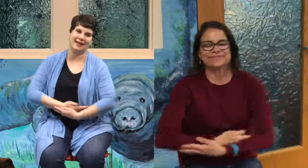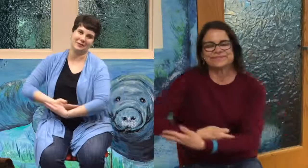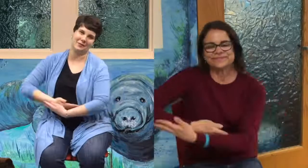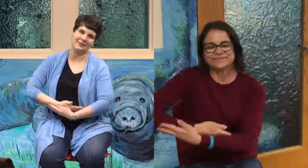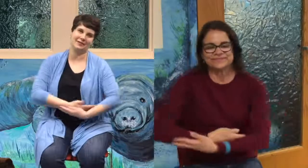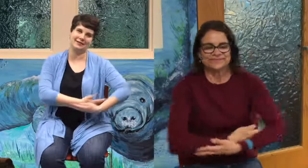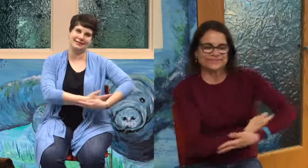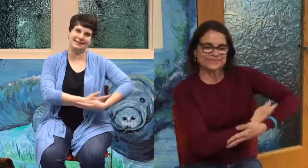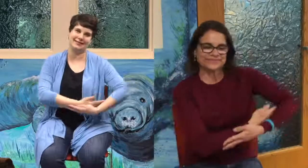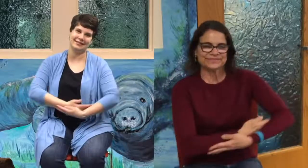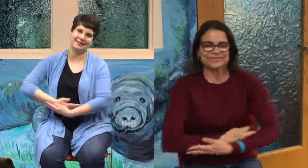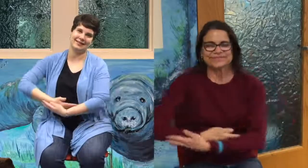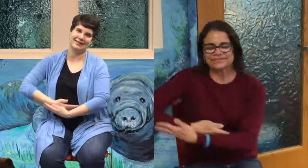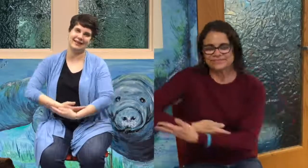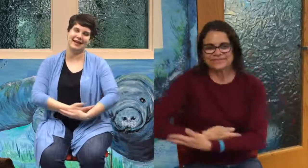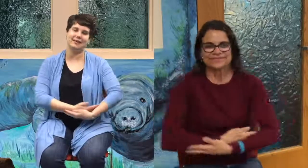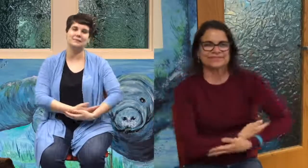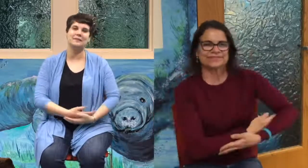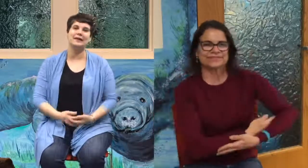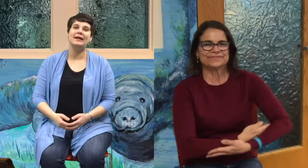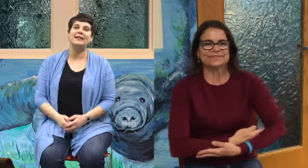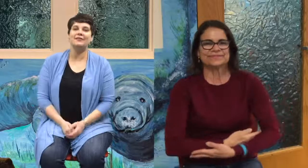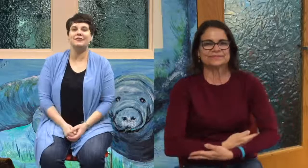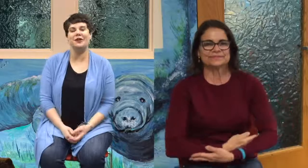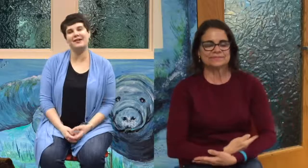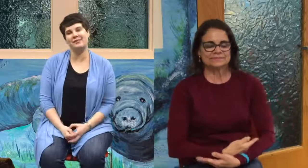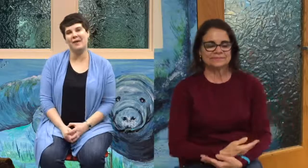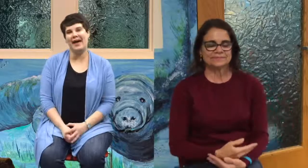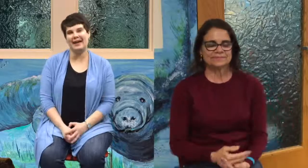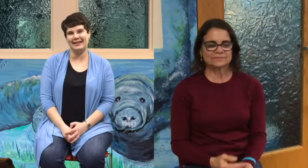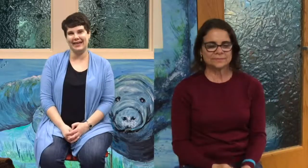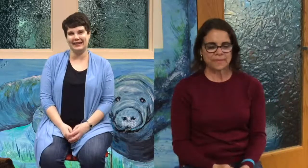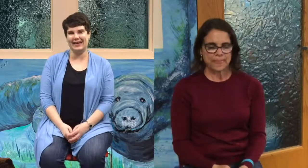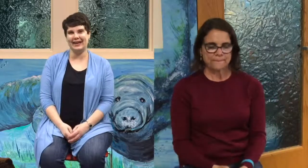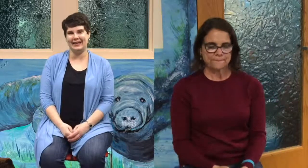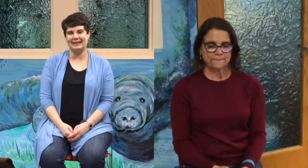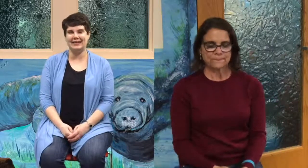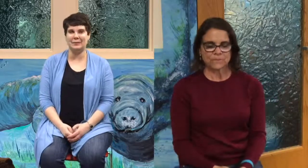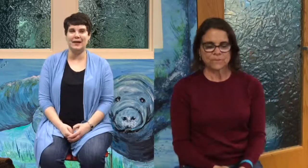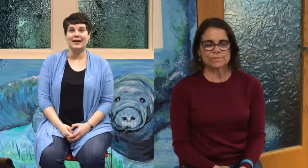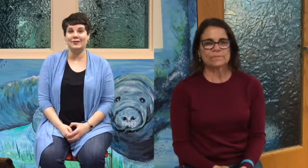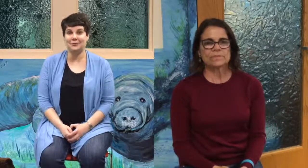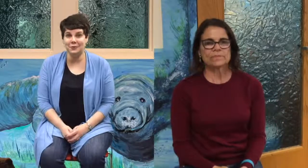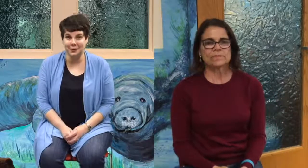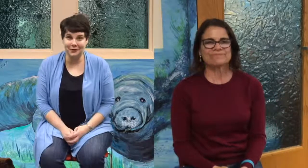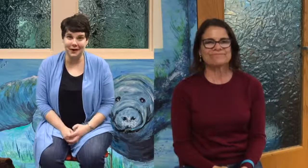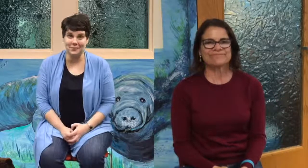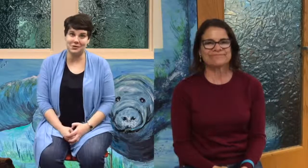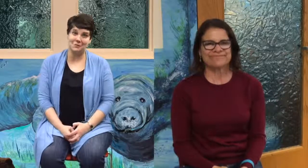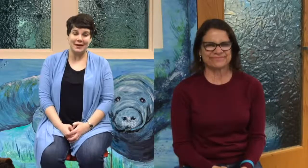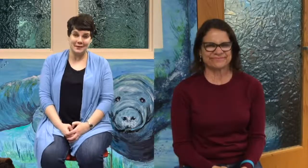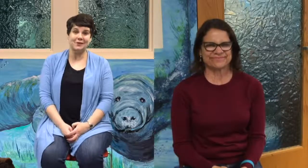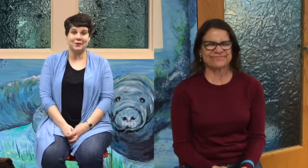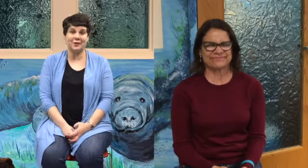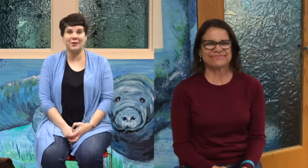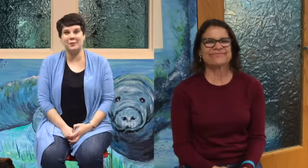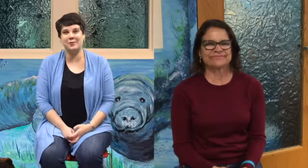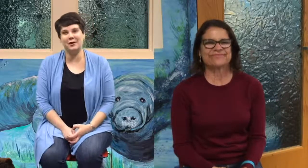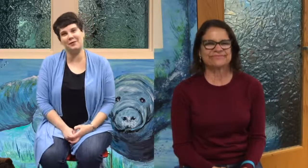animal. Just like that. This song is Pat a Cake, and if you don't know it, I'm sure maybe your grown-ups who are with you